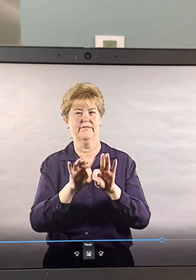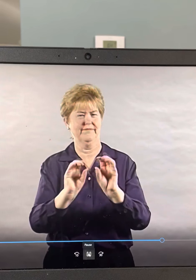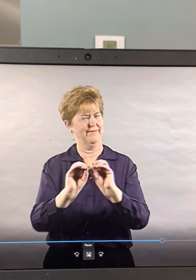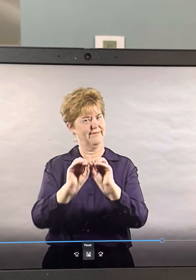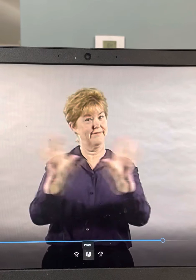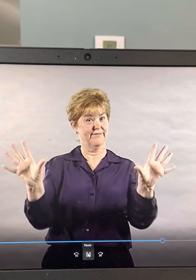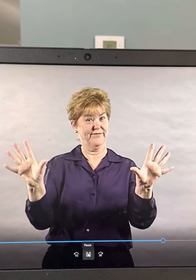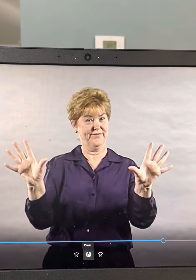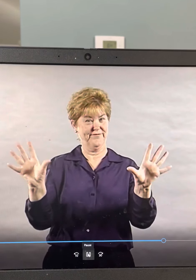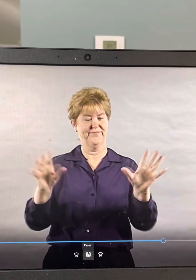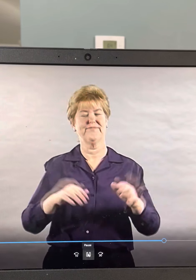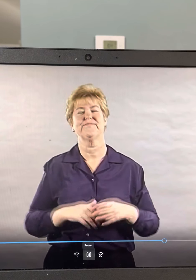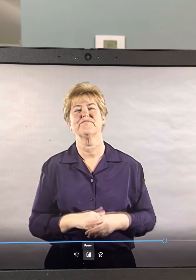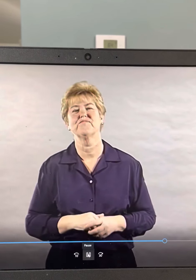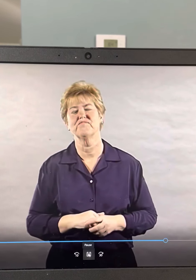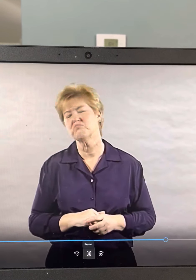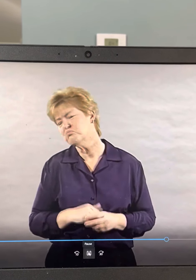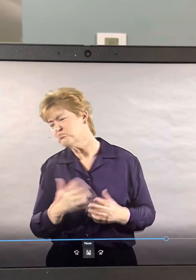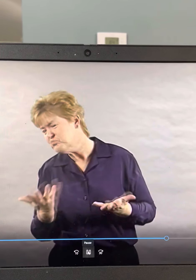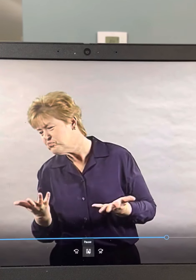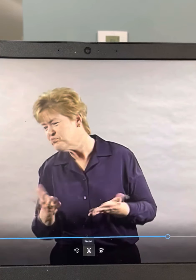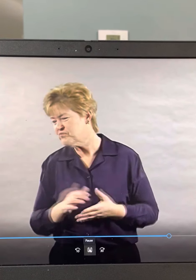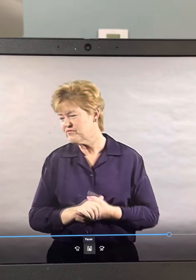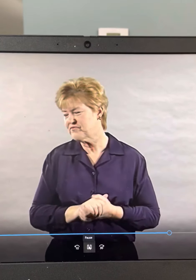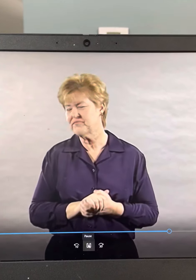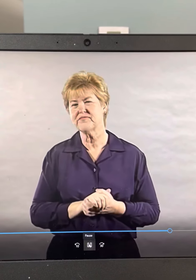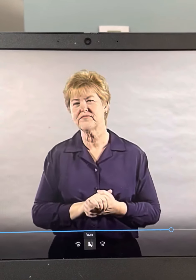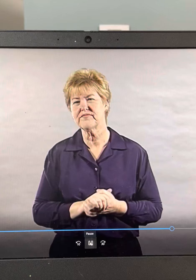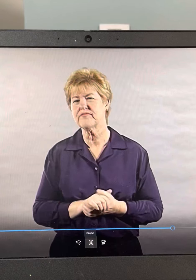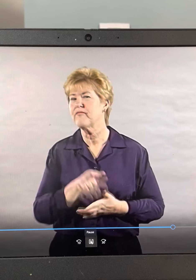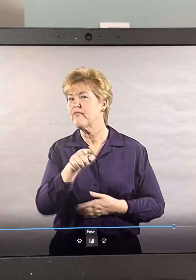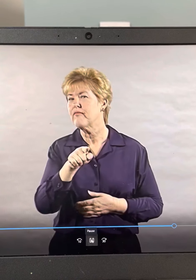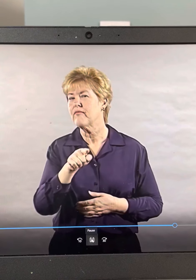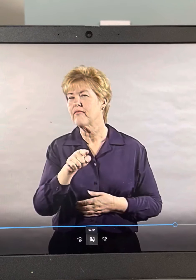is lit up. It's very important so that your face is very clear.